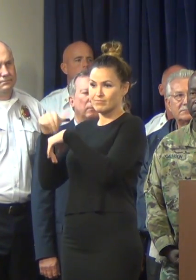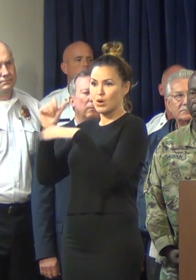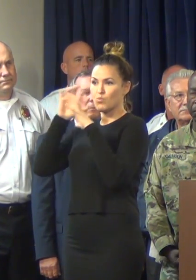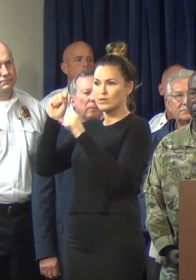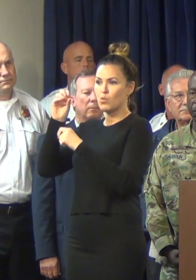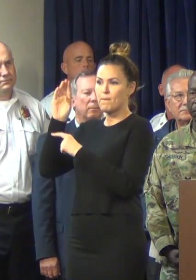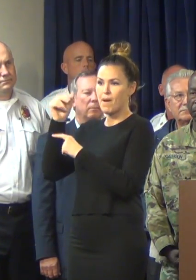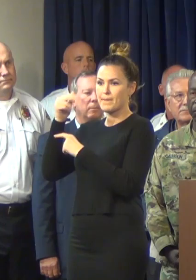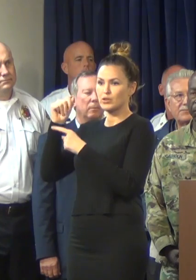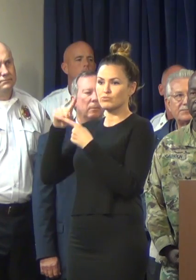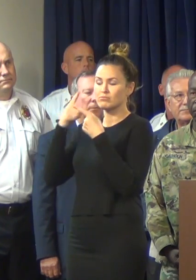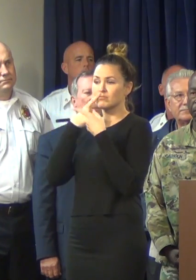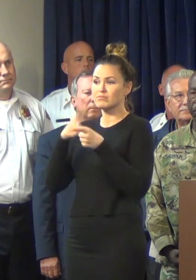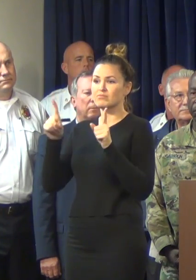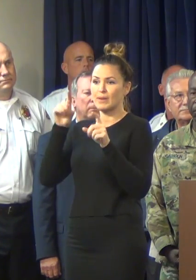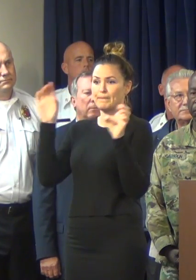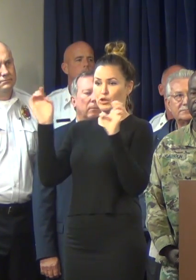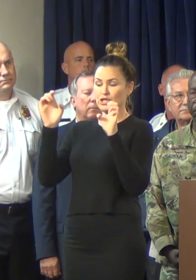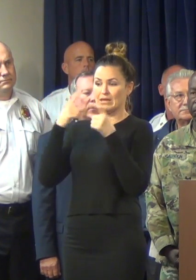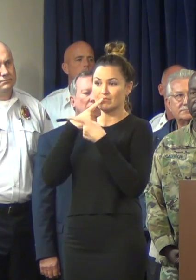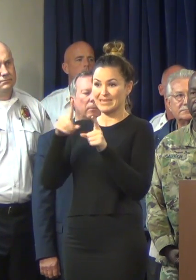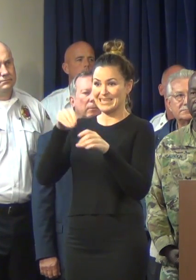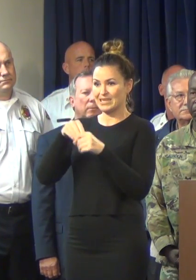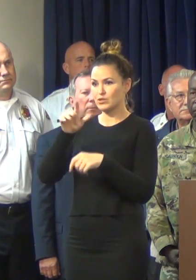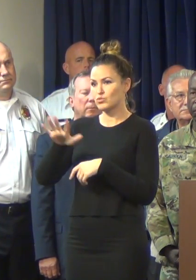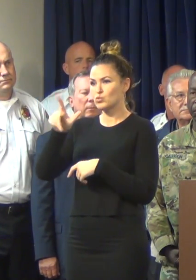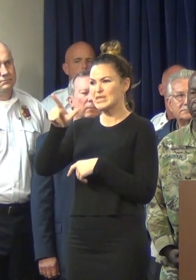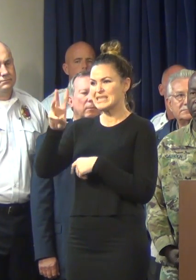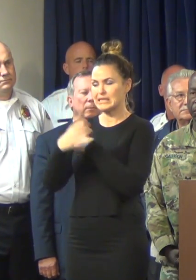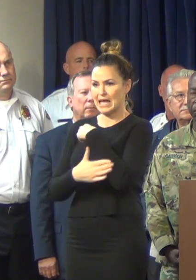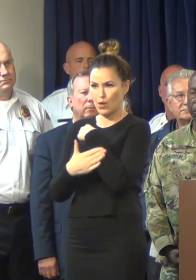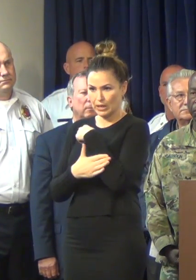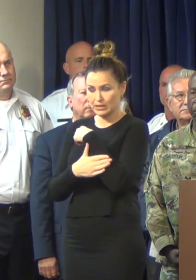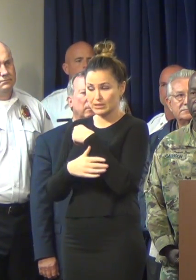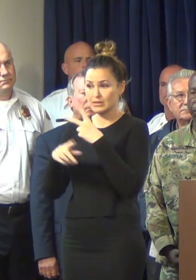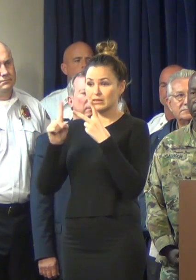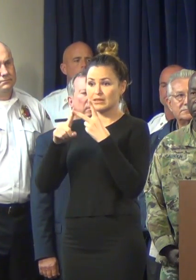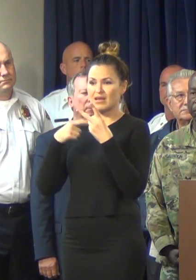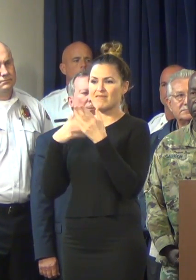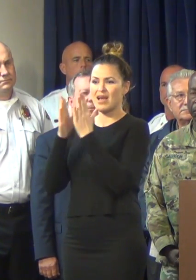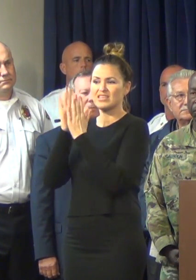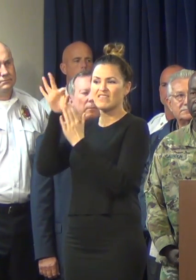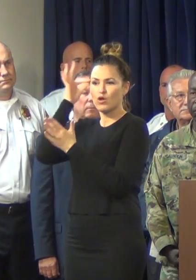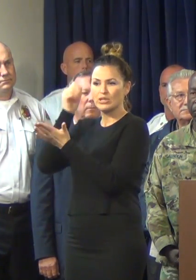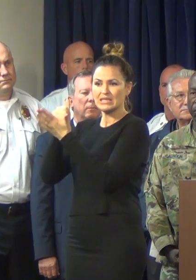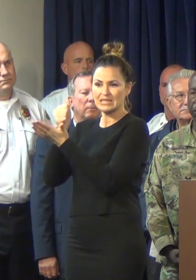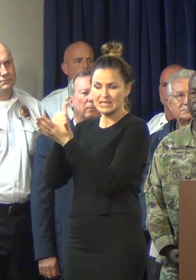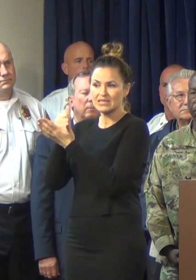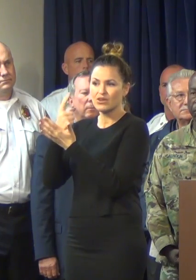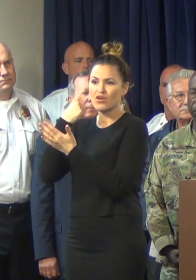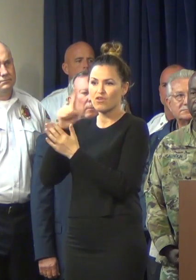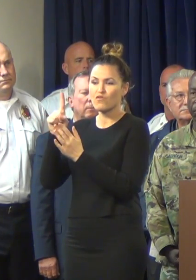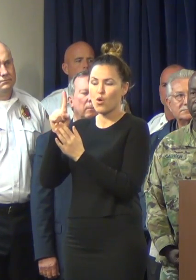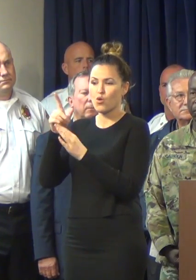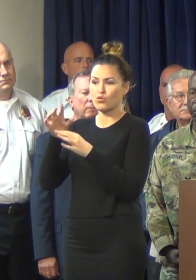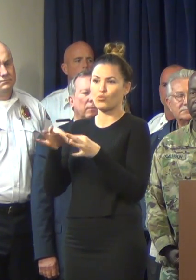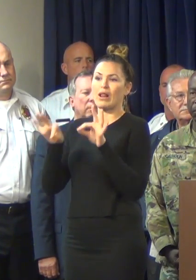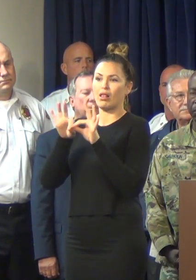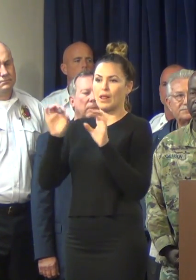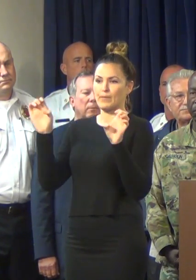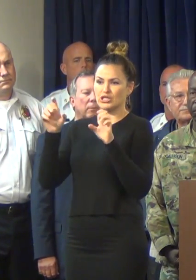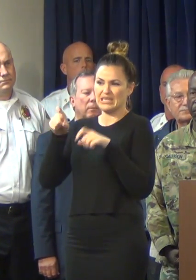an emergency declaration in 26 counties. I've also requested direct federal assistance to meet pre-landfall critical